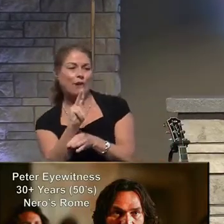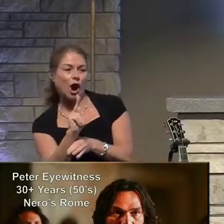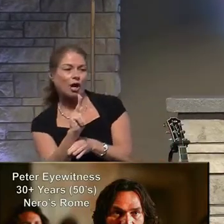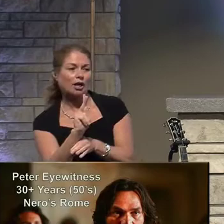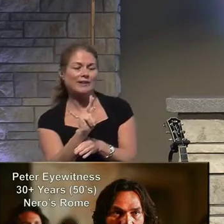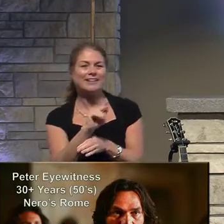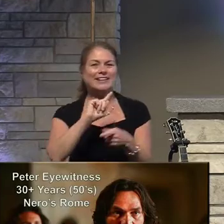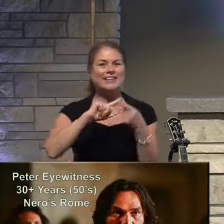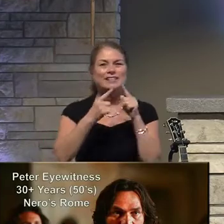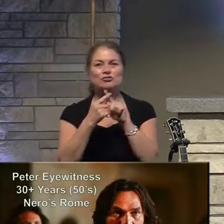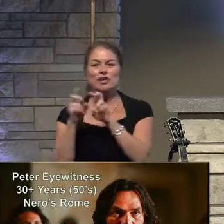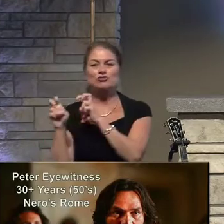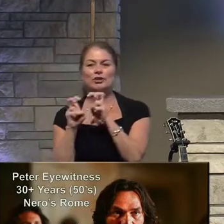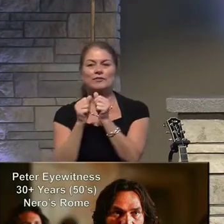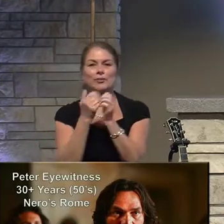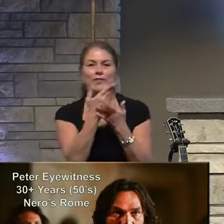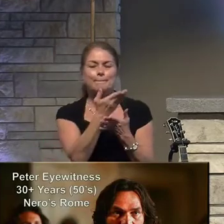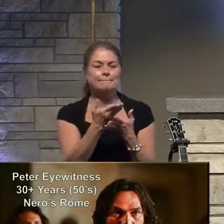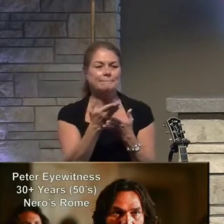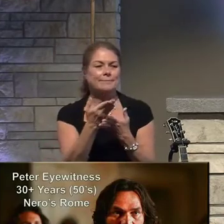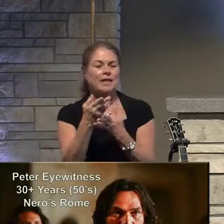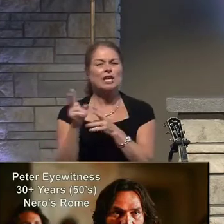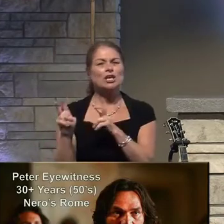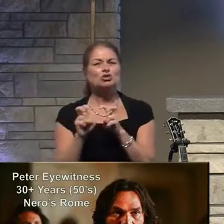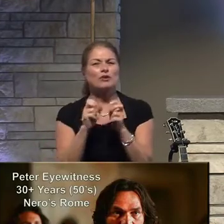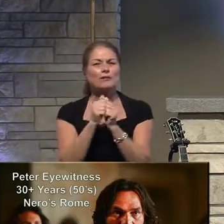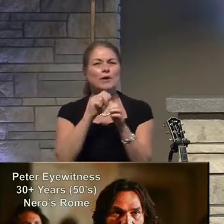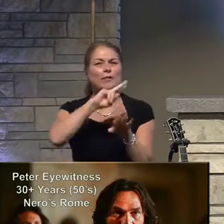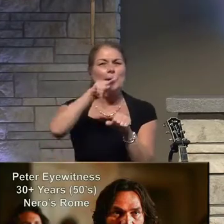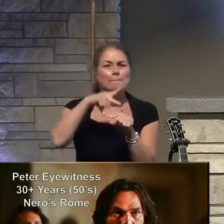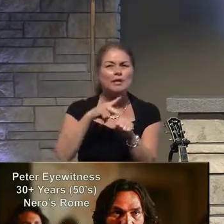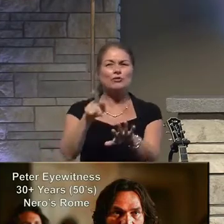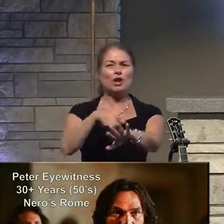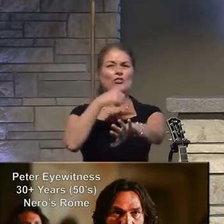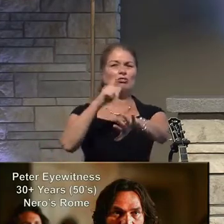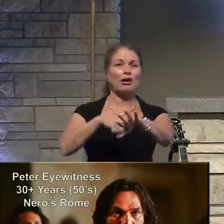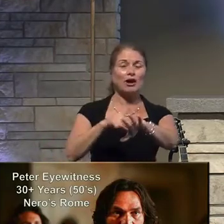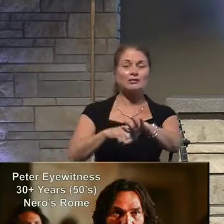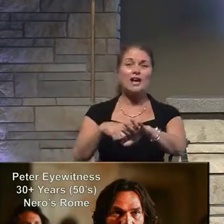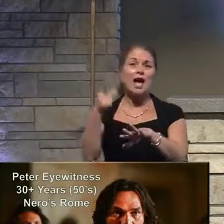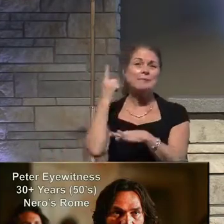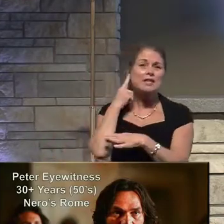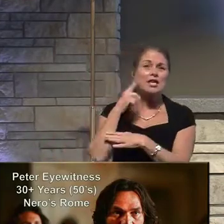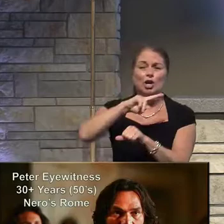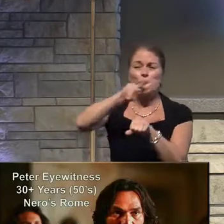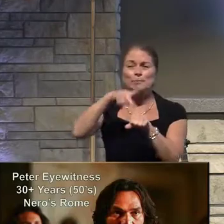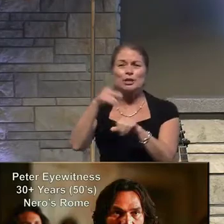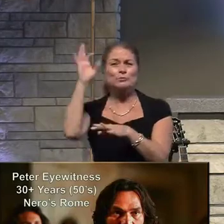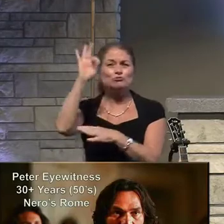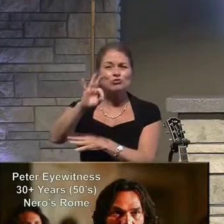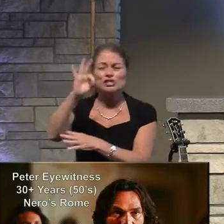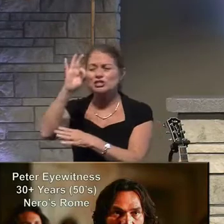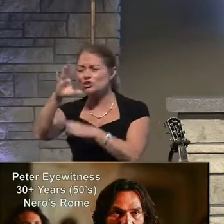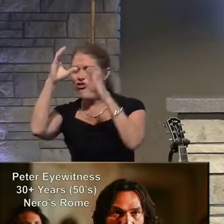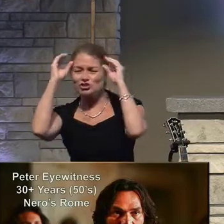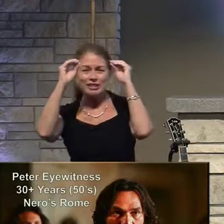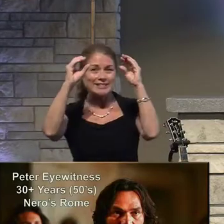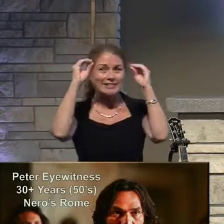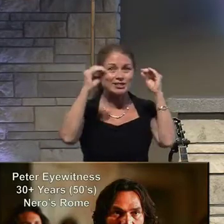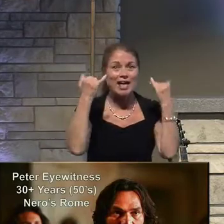is with him. John Mark had traveled with Peter for quite some time. He heard Peter preach and teach.